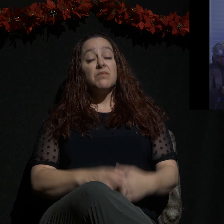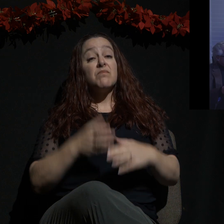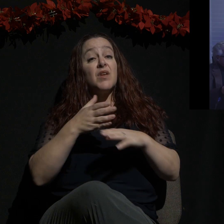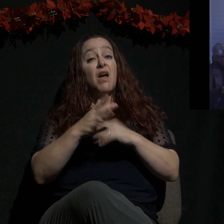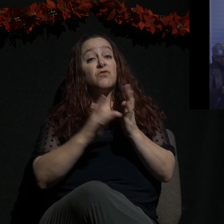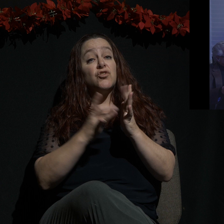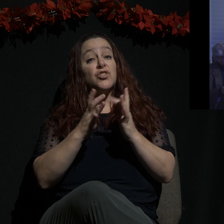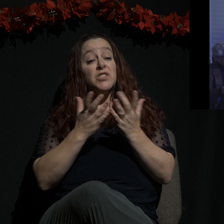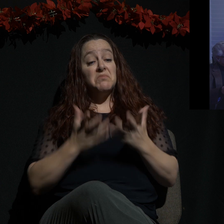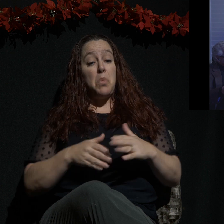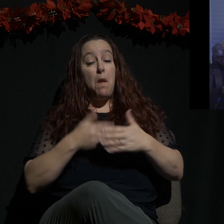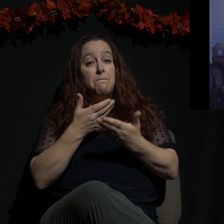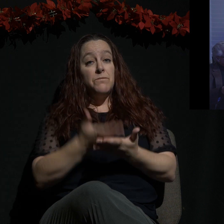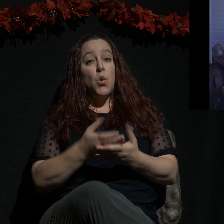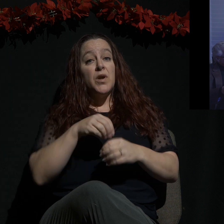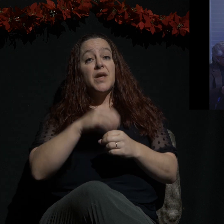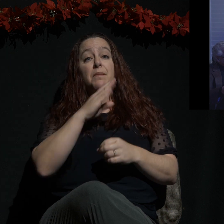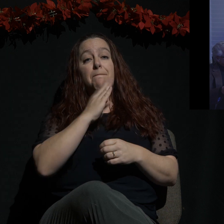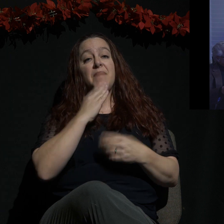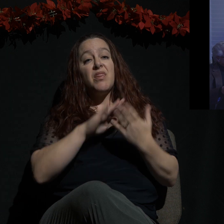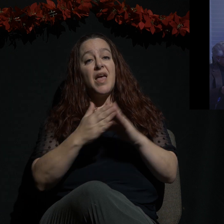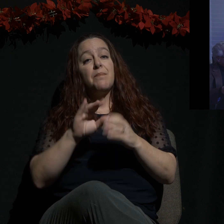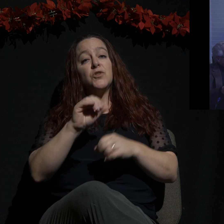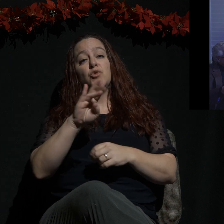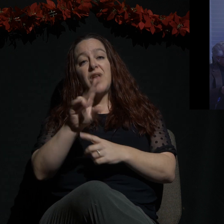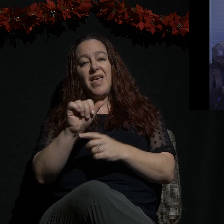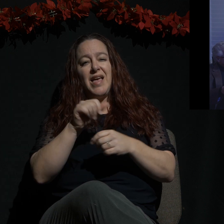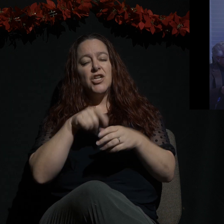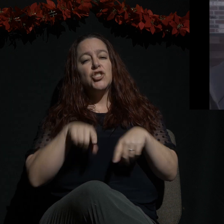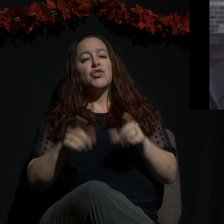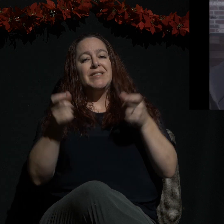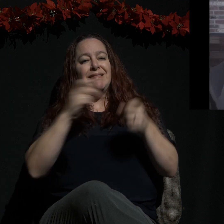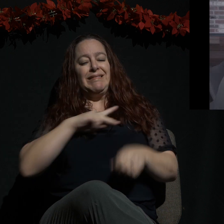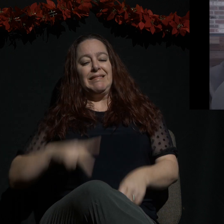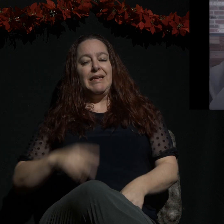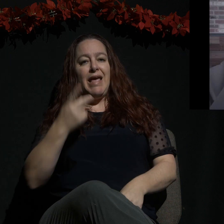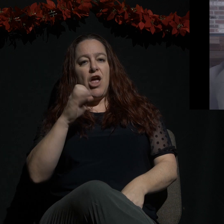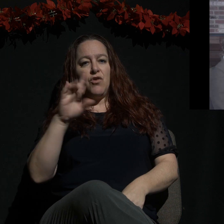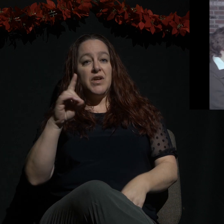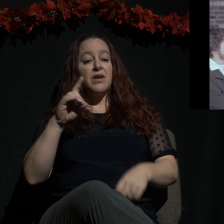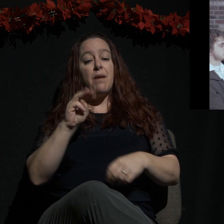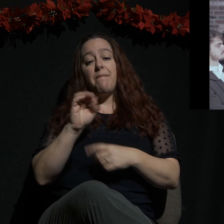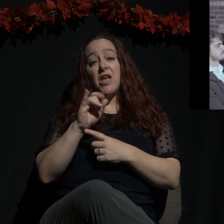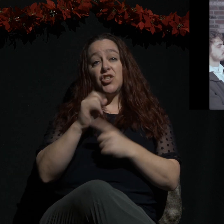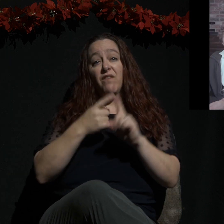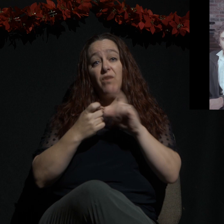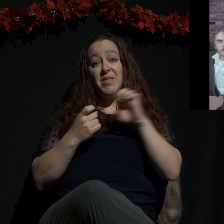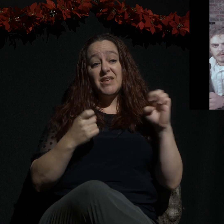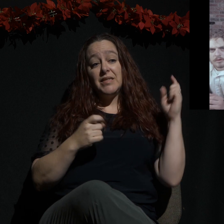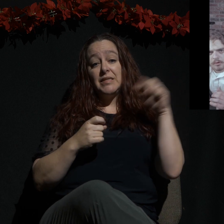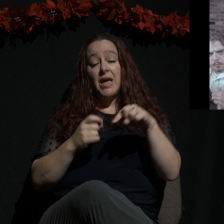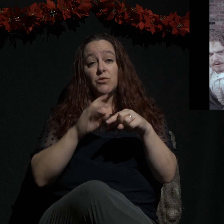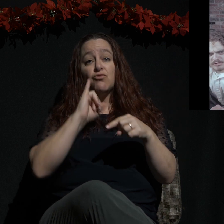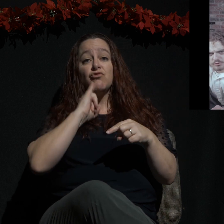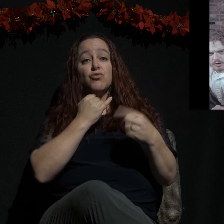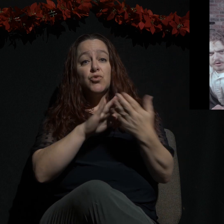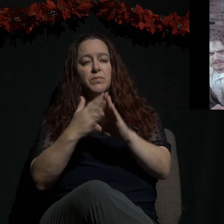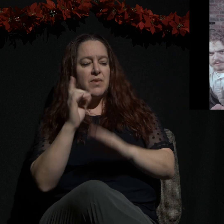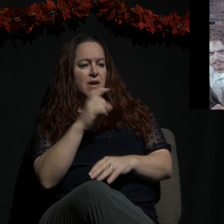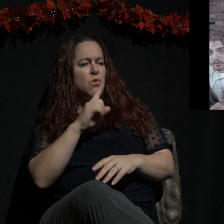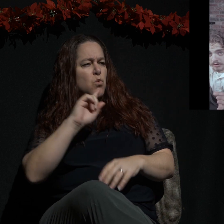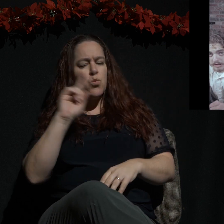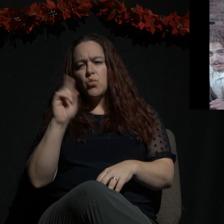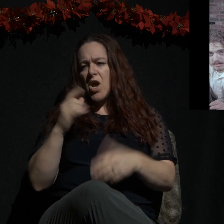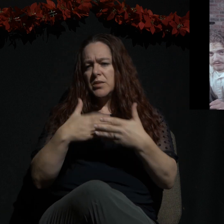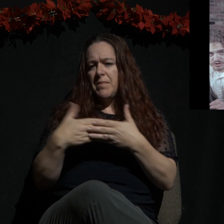After Jesus was born in Bethlehem in Judea, during the time of King Herod, Magi from the east came to Jerusalem and asked, "Where is the one who